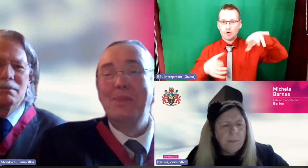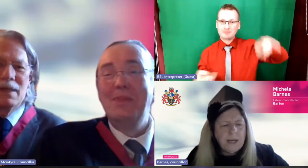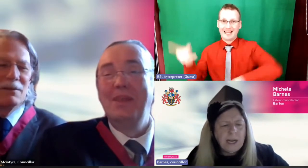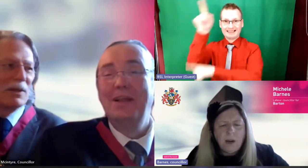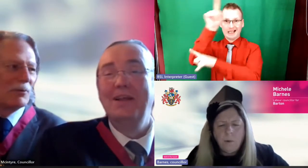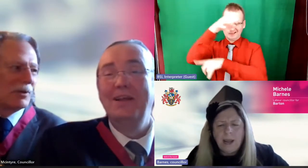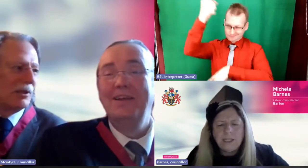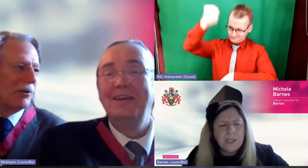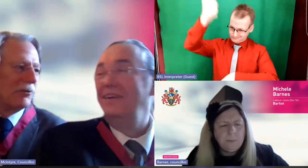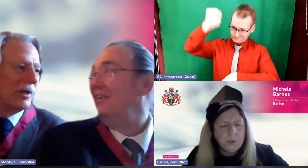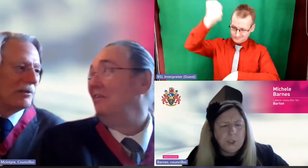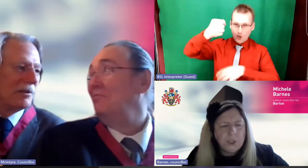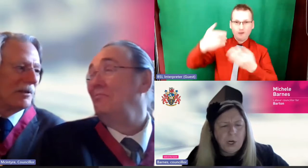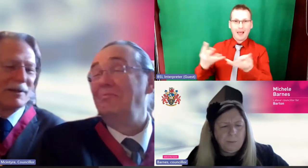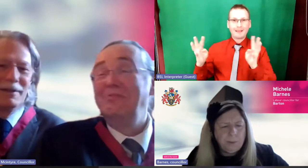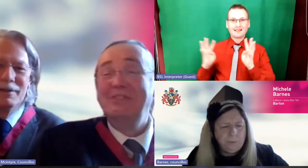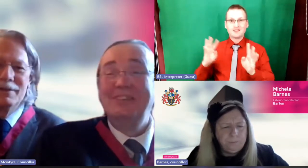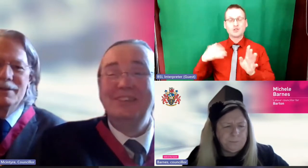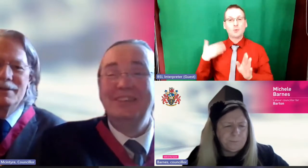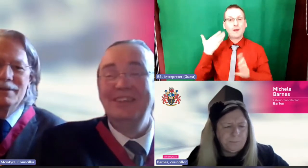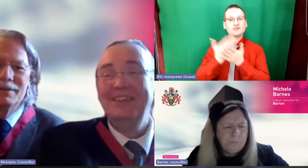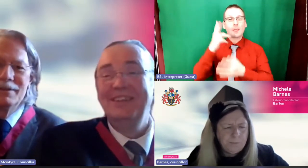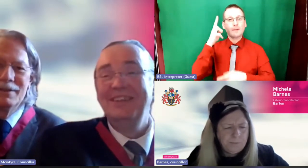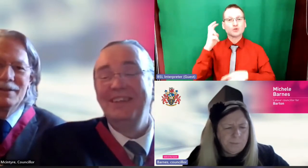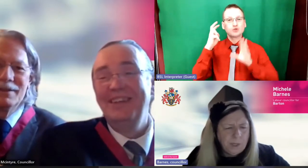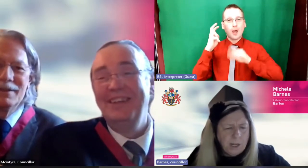So we made our way to the bus stop.